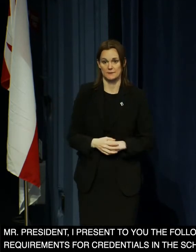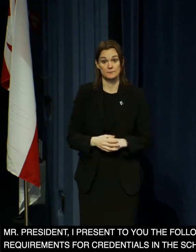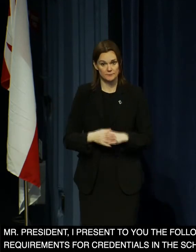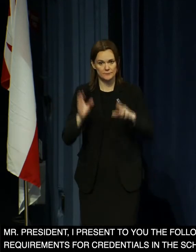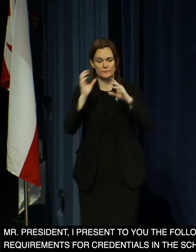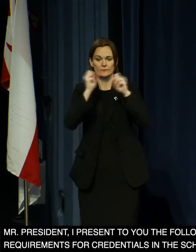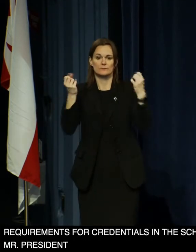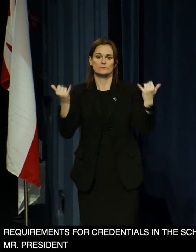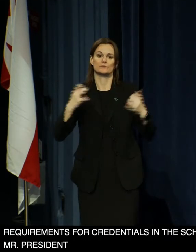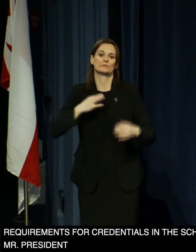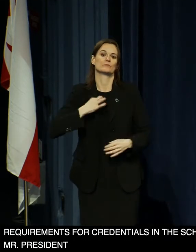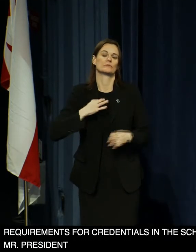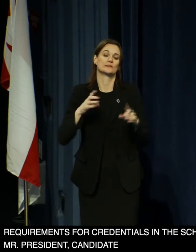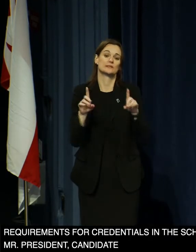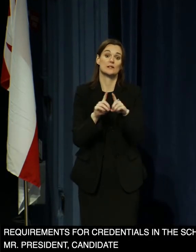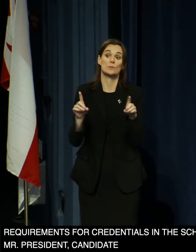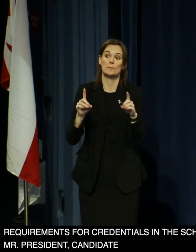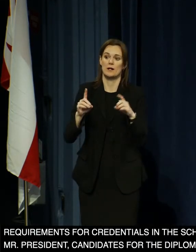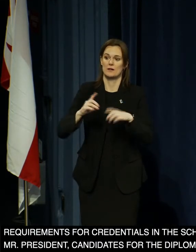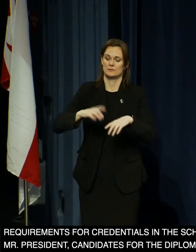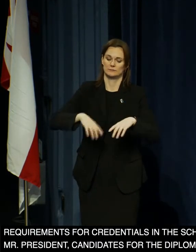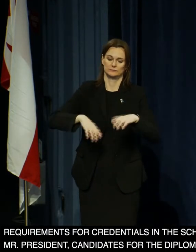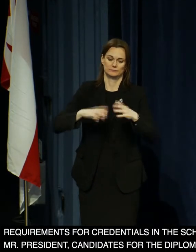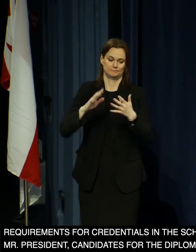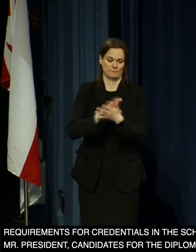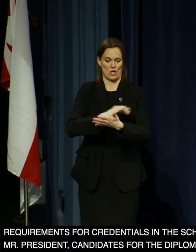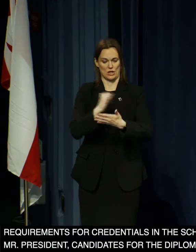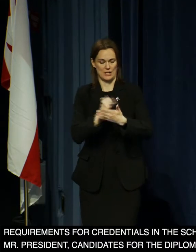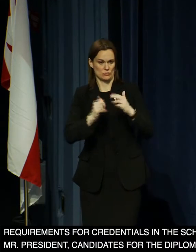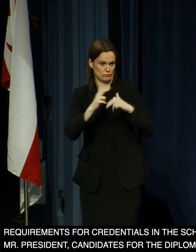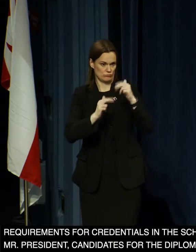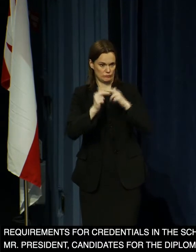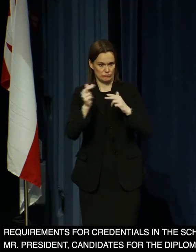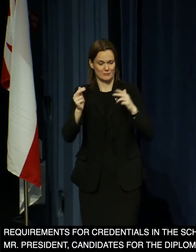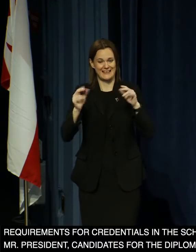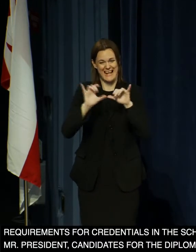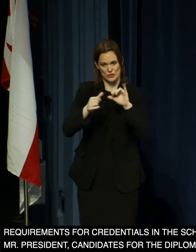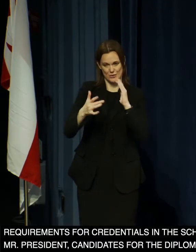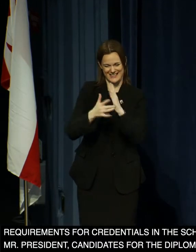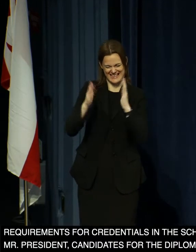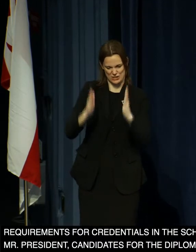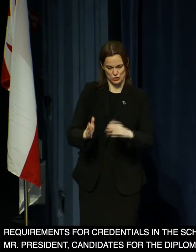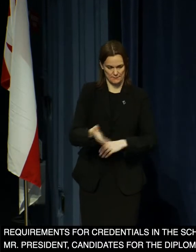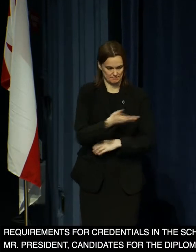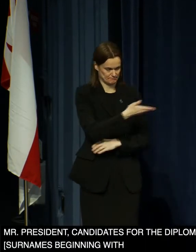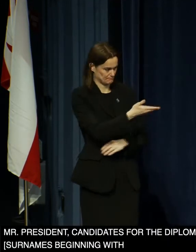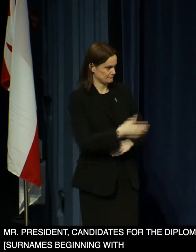because access, as we know, is so important in life, and some have it, and some have to fight for it.